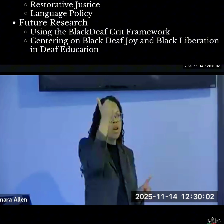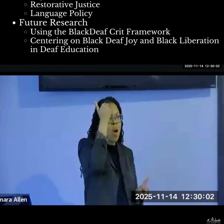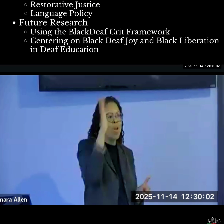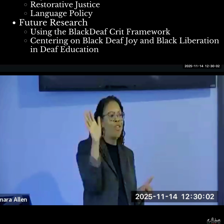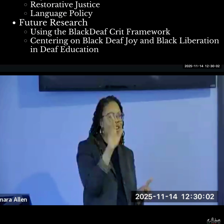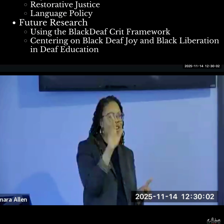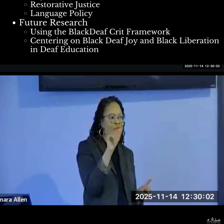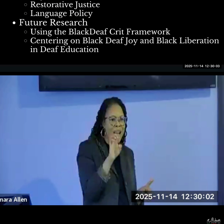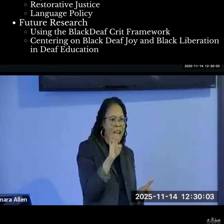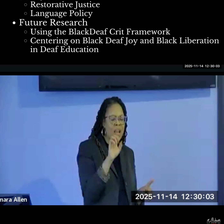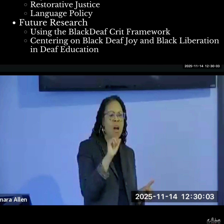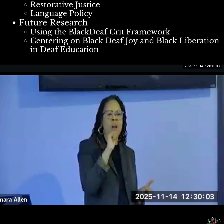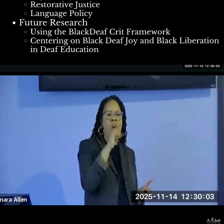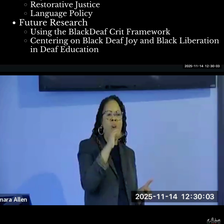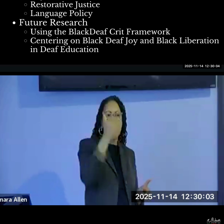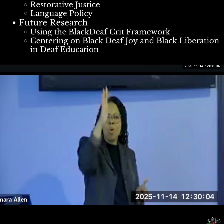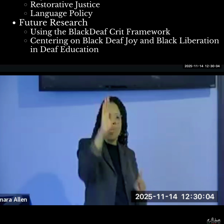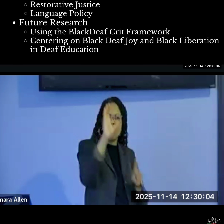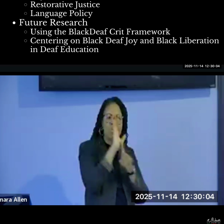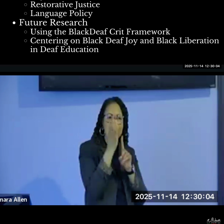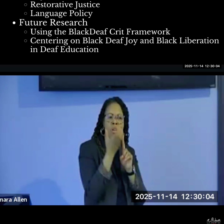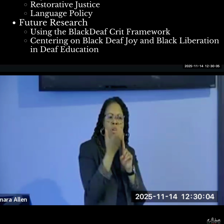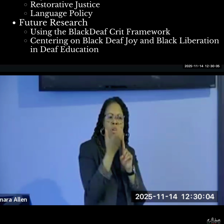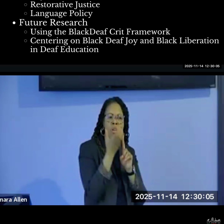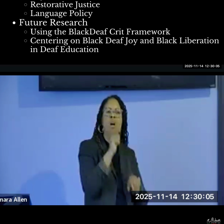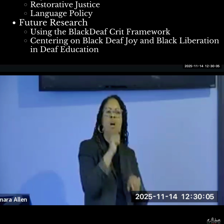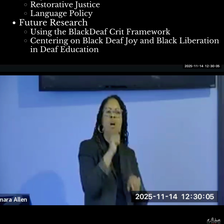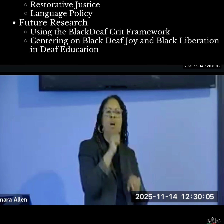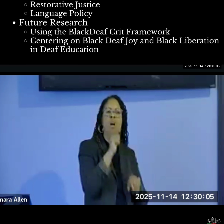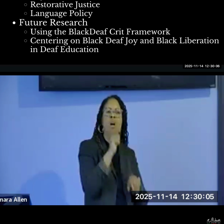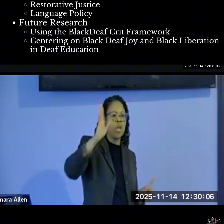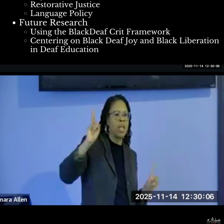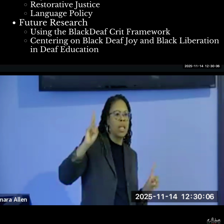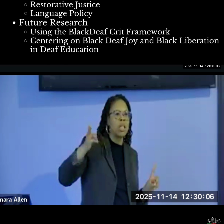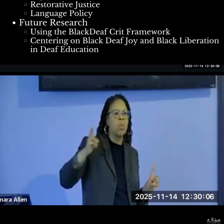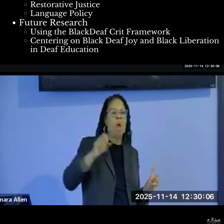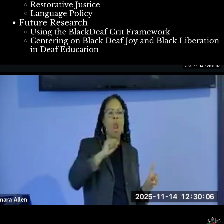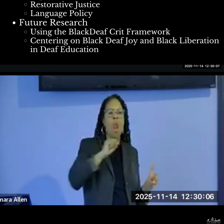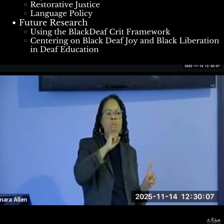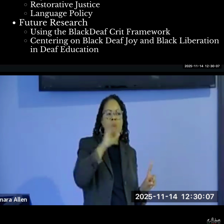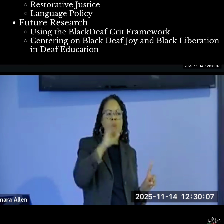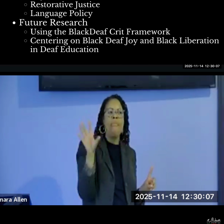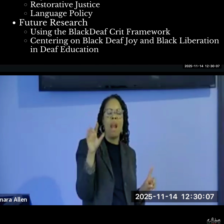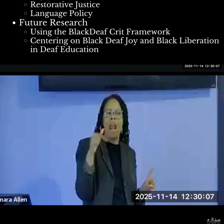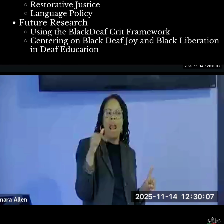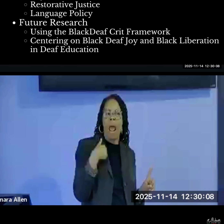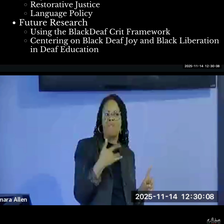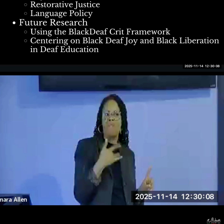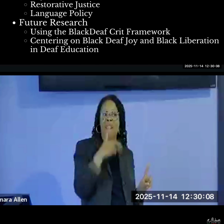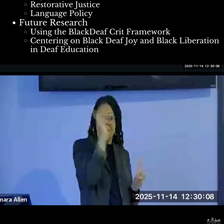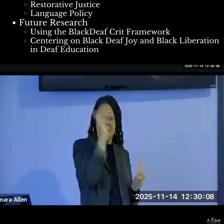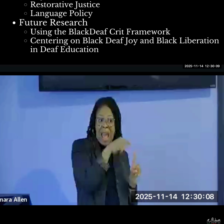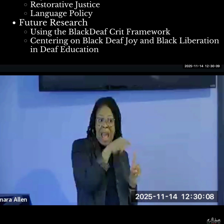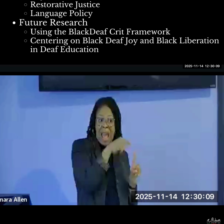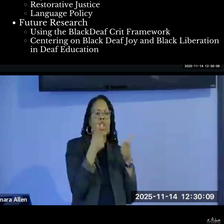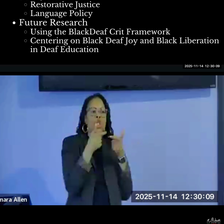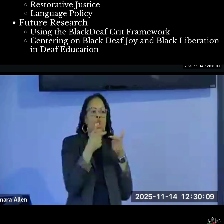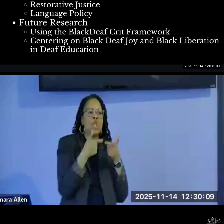you discover who you are. Not knowing your race, not knowing your culture, not knowing your